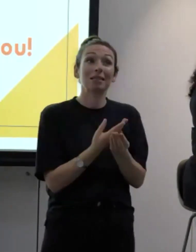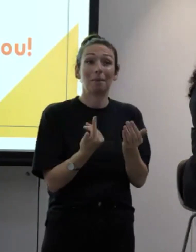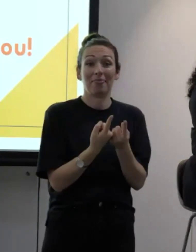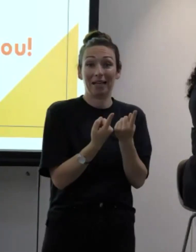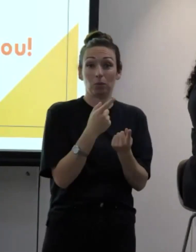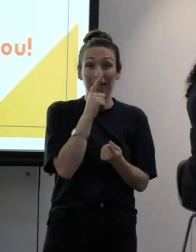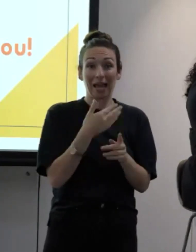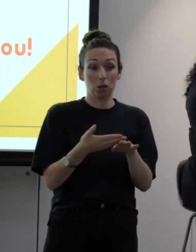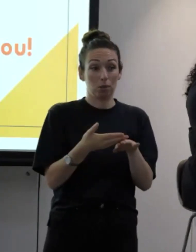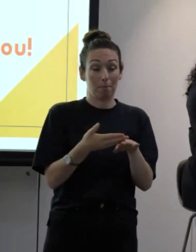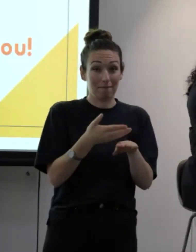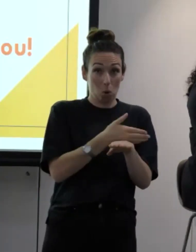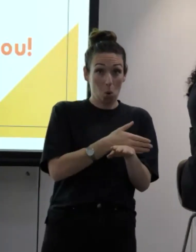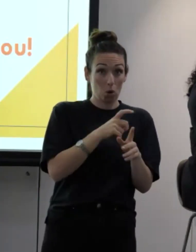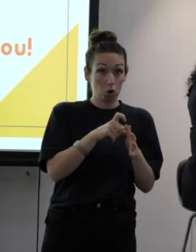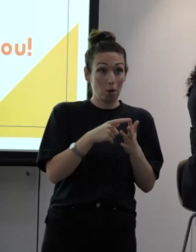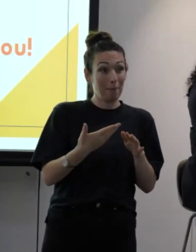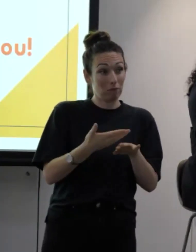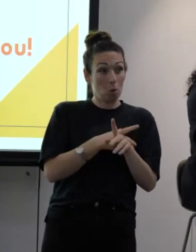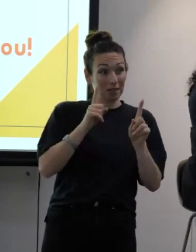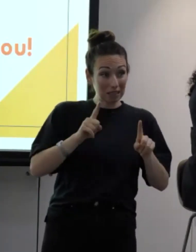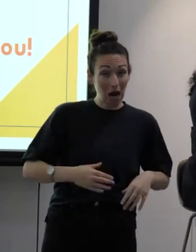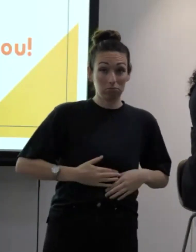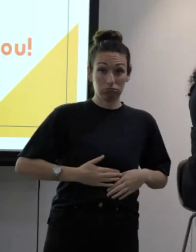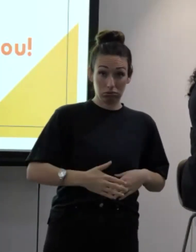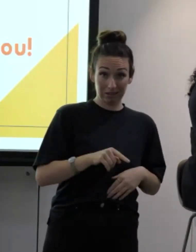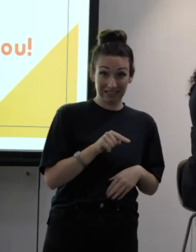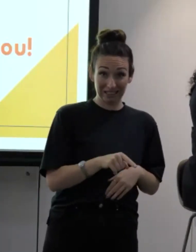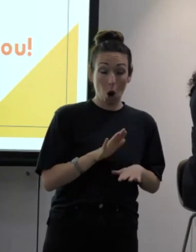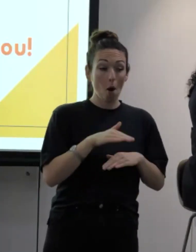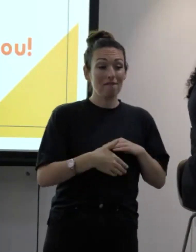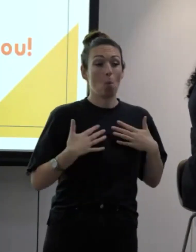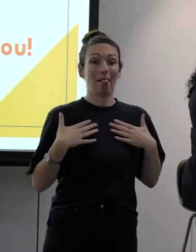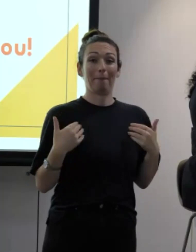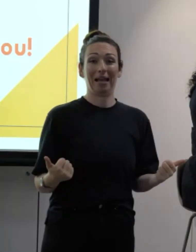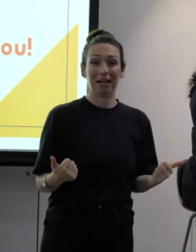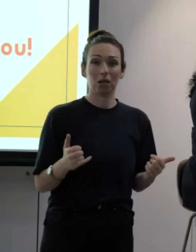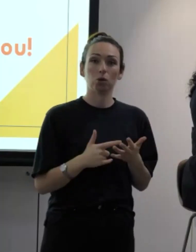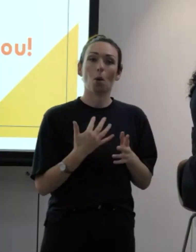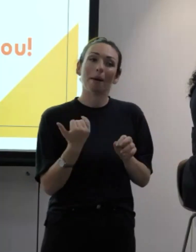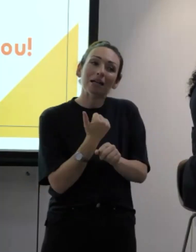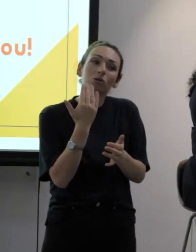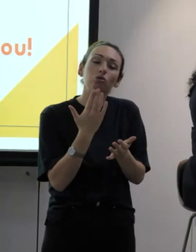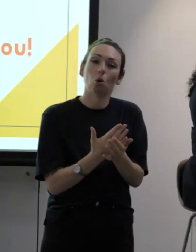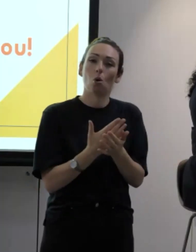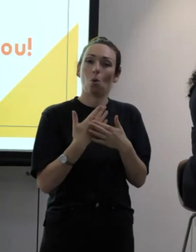do in the preconception space that focus generally on well-being. So promoting well-being during